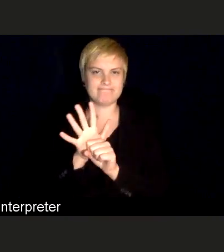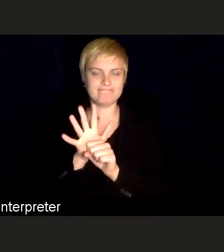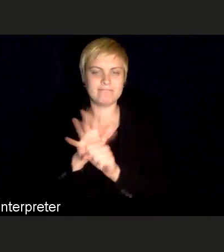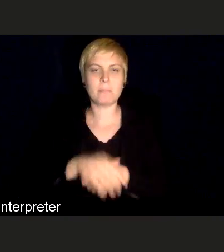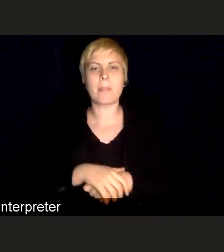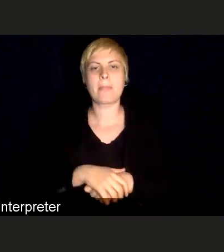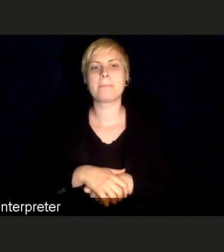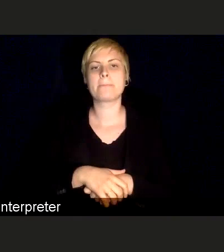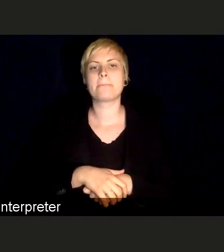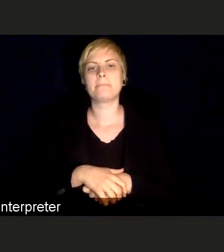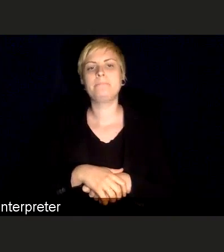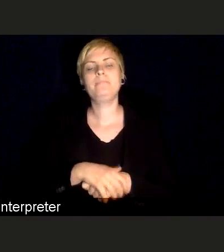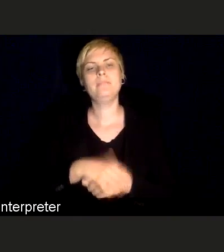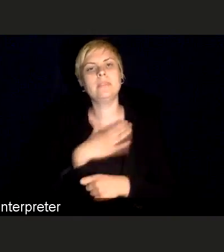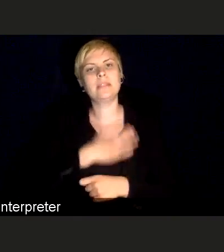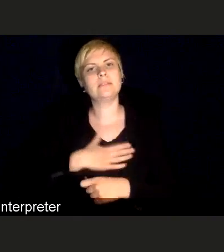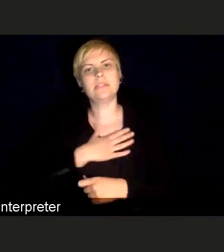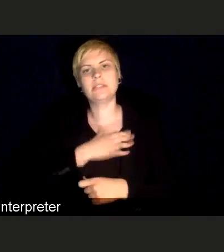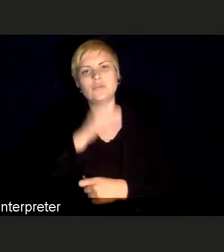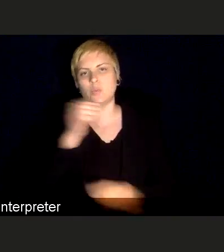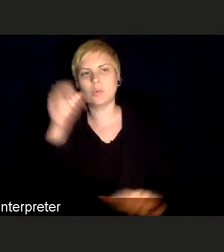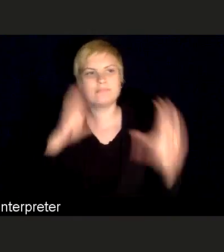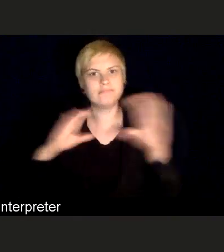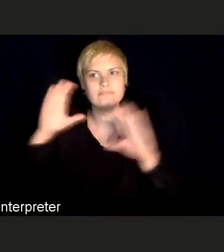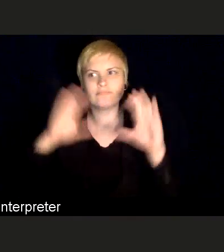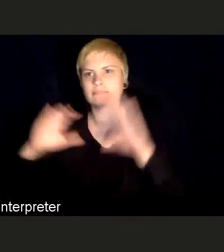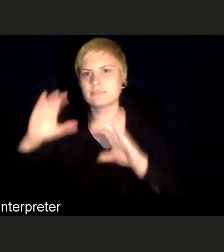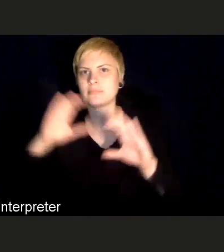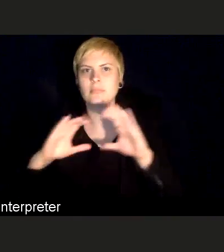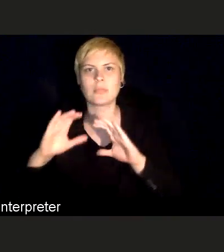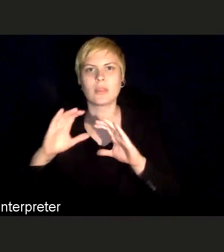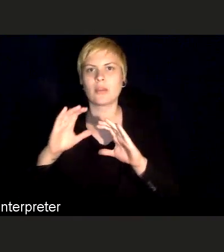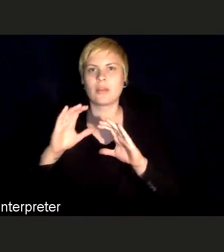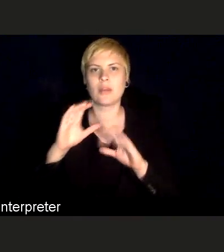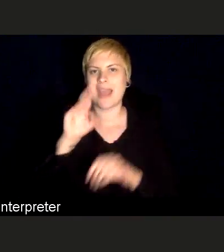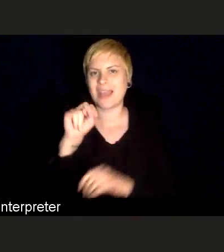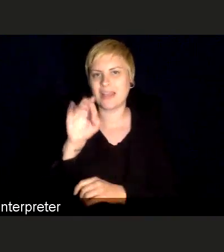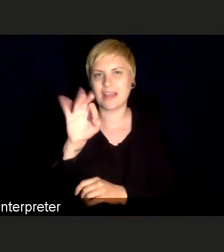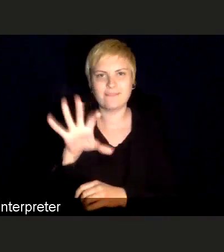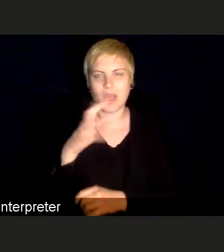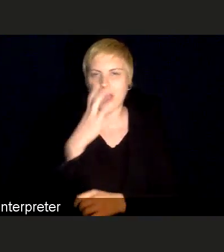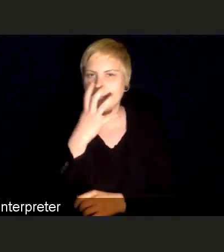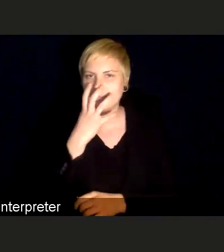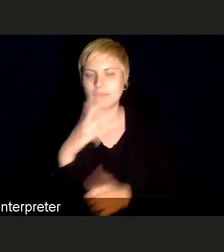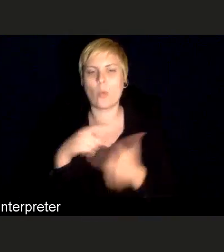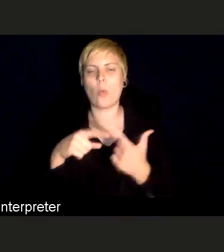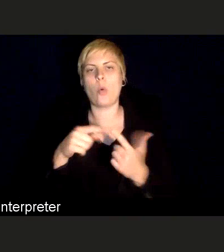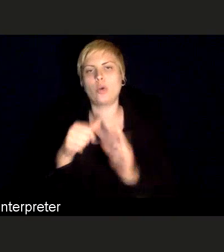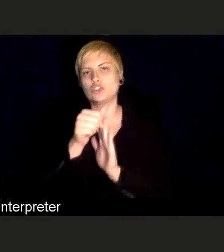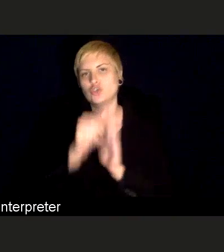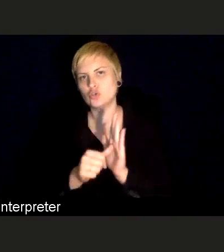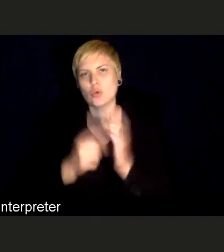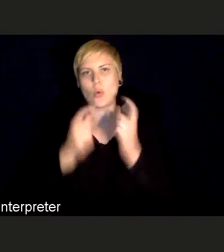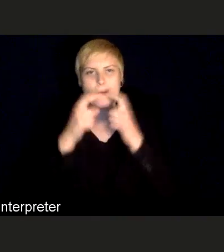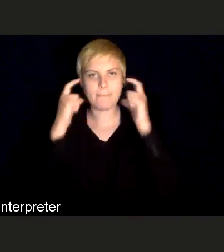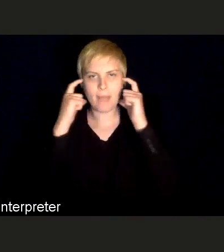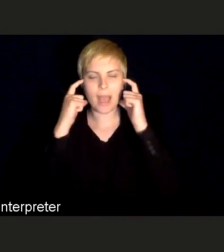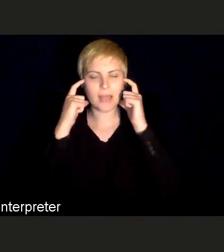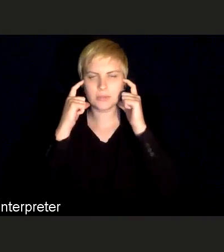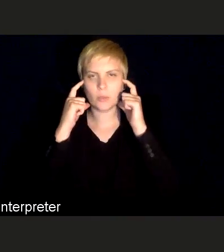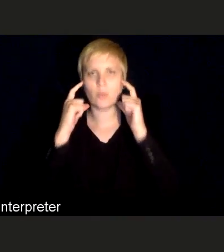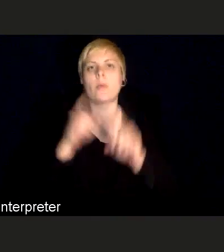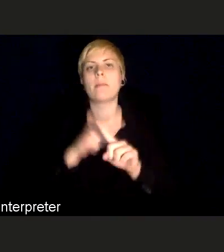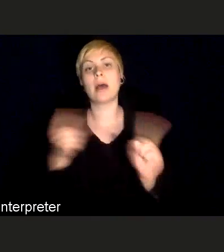So, please don't seek out anything that's an N95 respirator or a surgical mask, but you can,